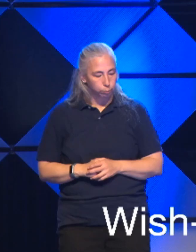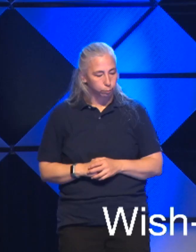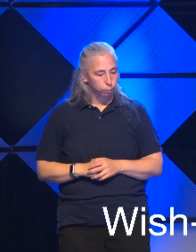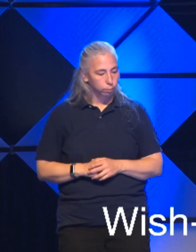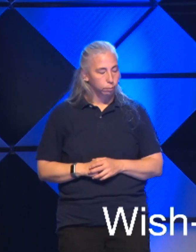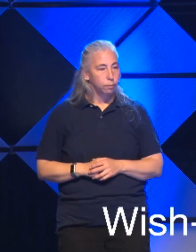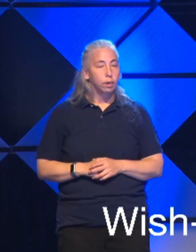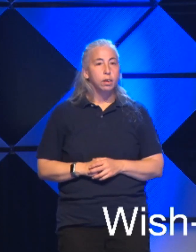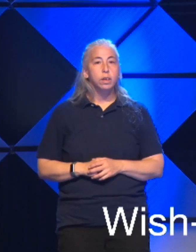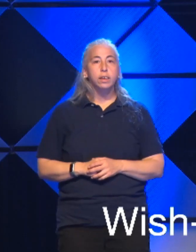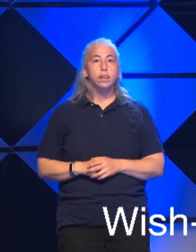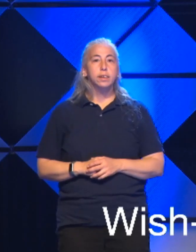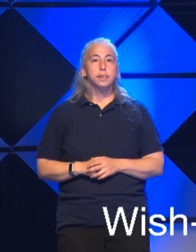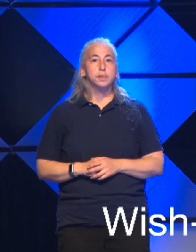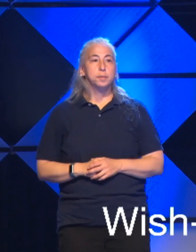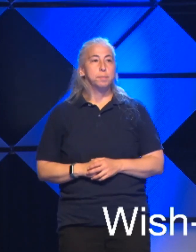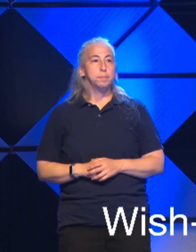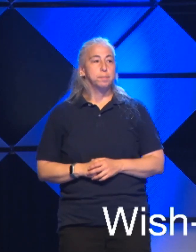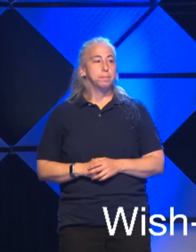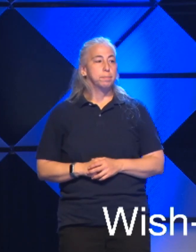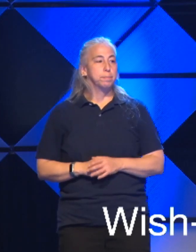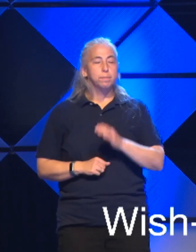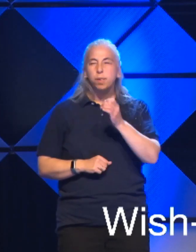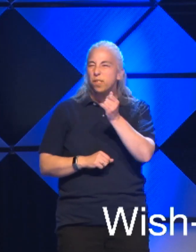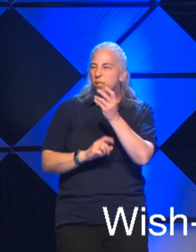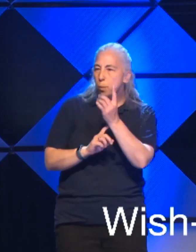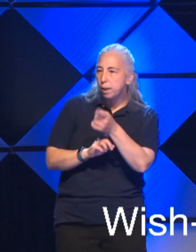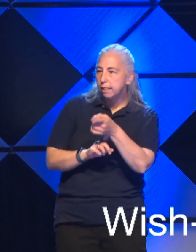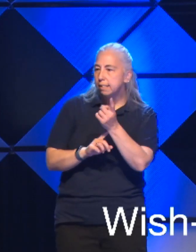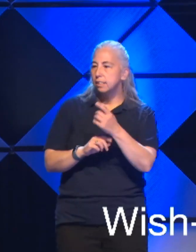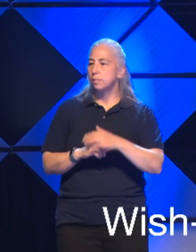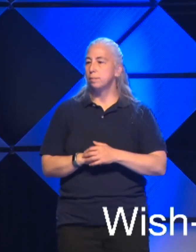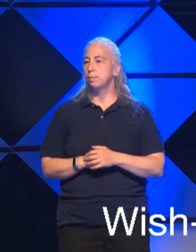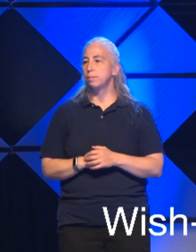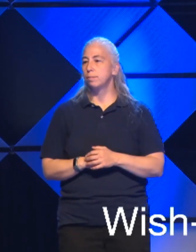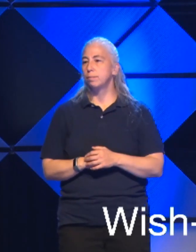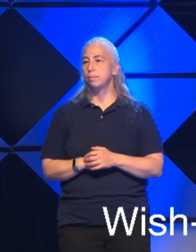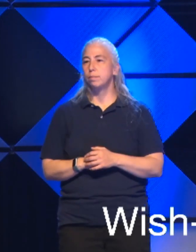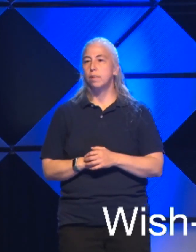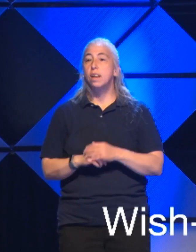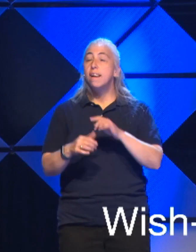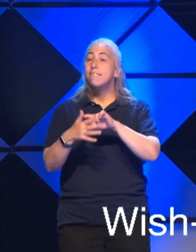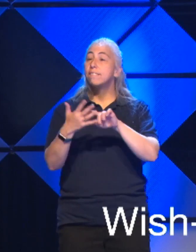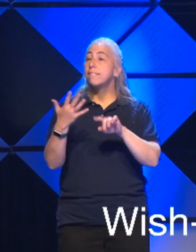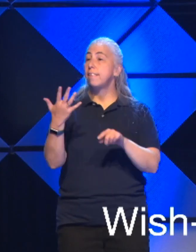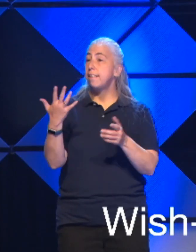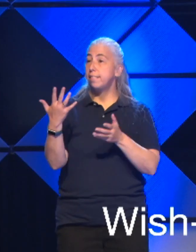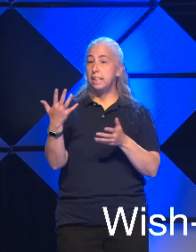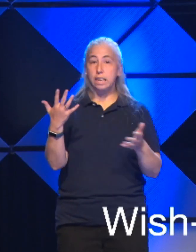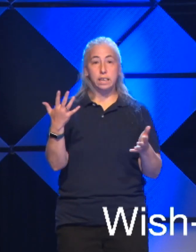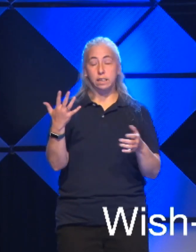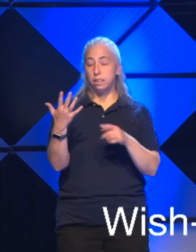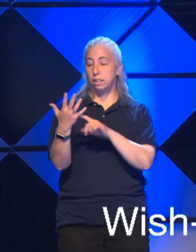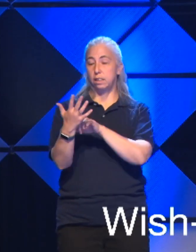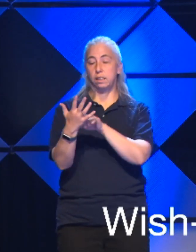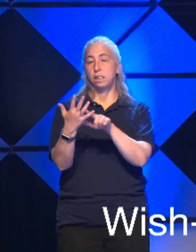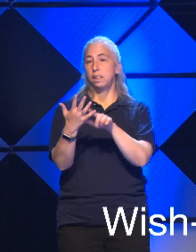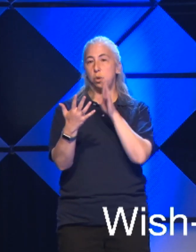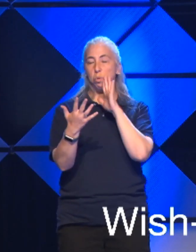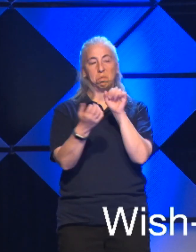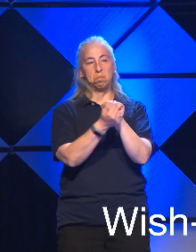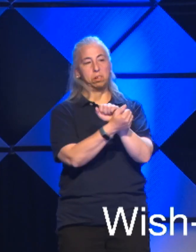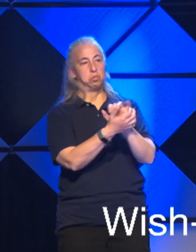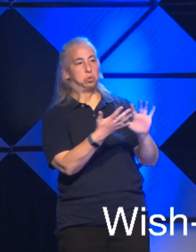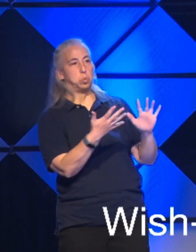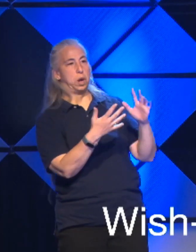sharing about 5 enemies of hope. 5 things that will shadow hope in our